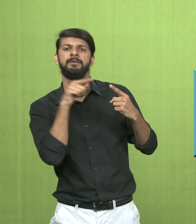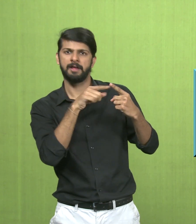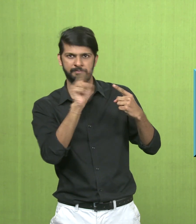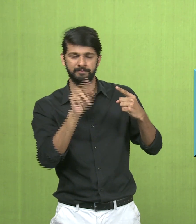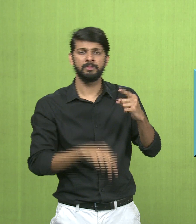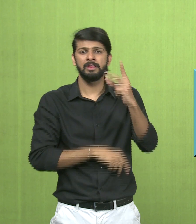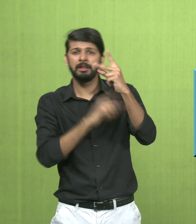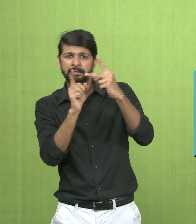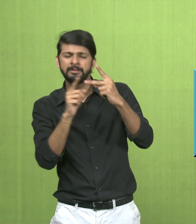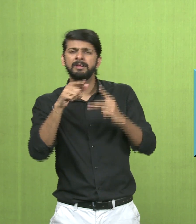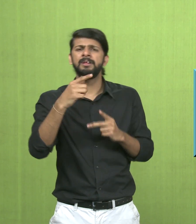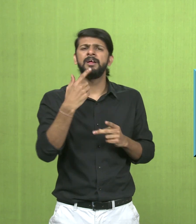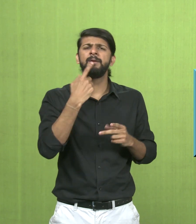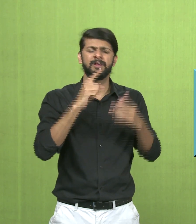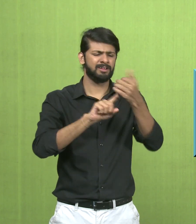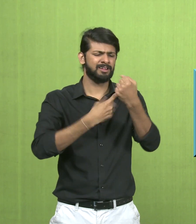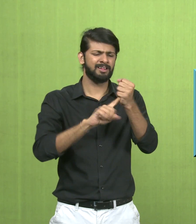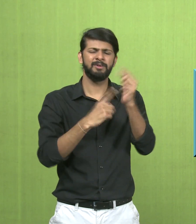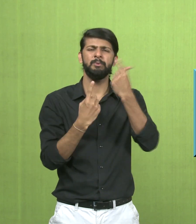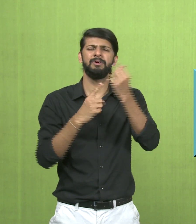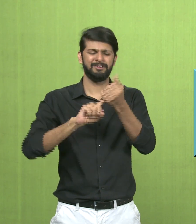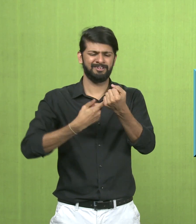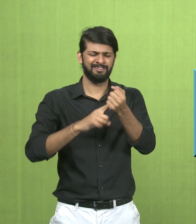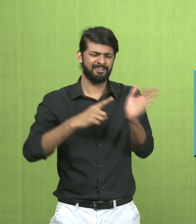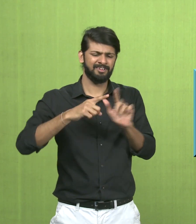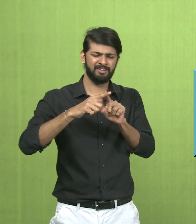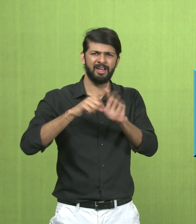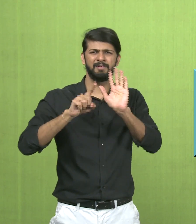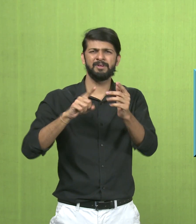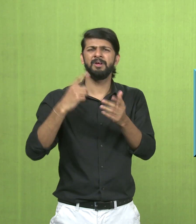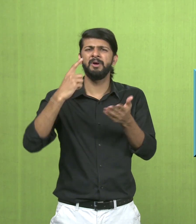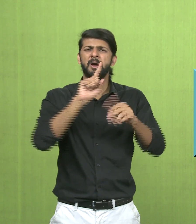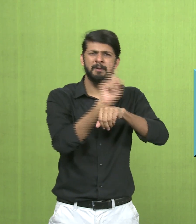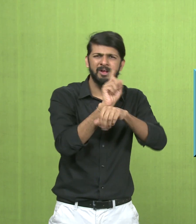Second, pencil colors,